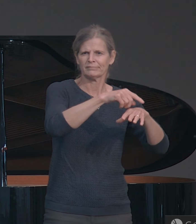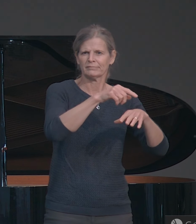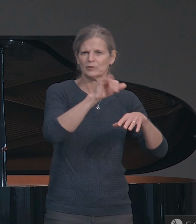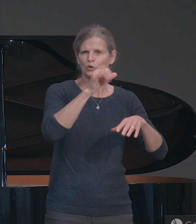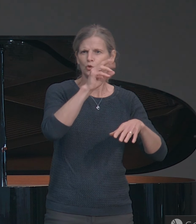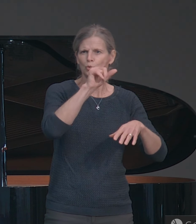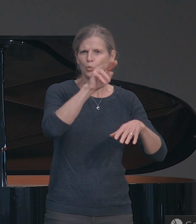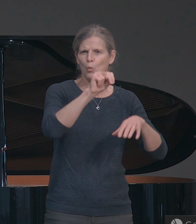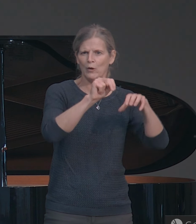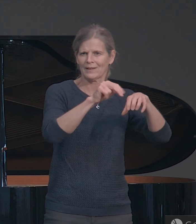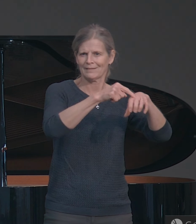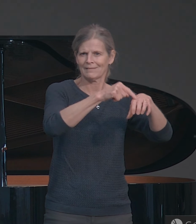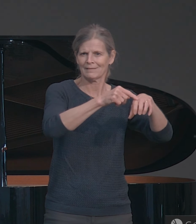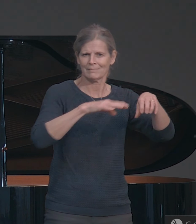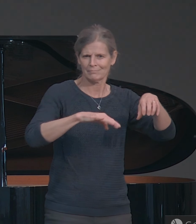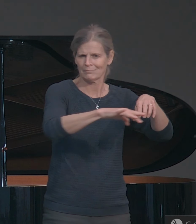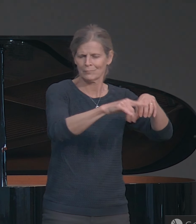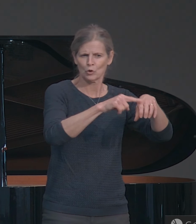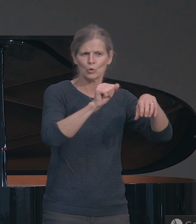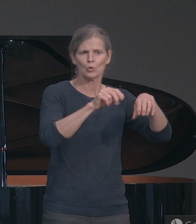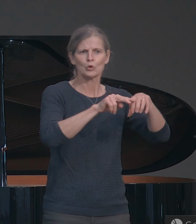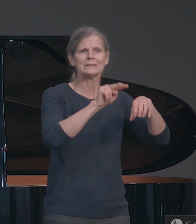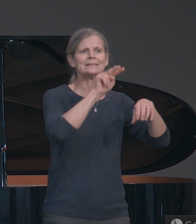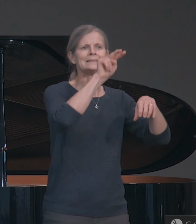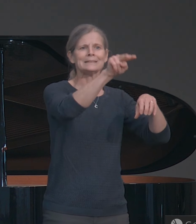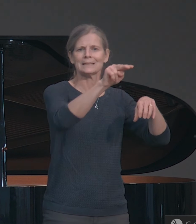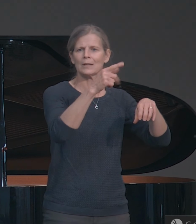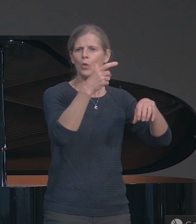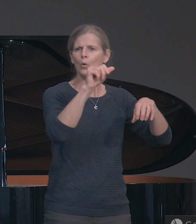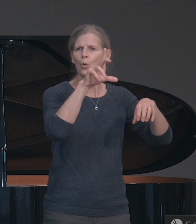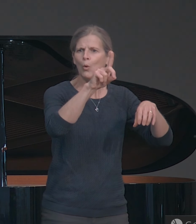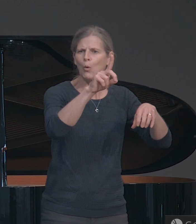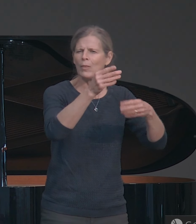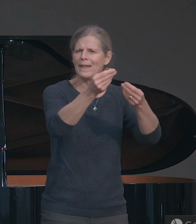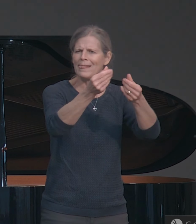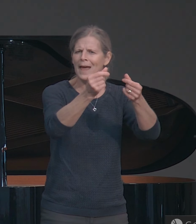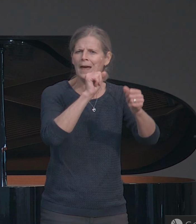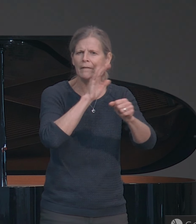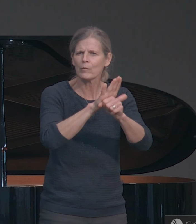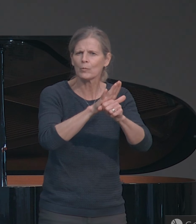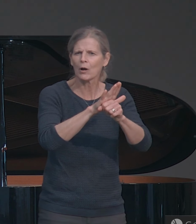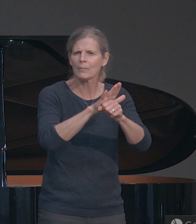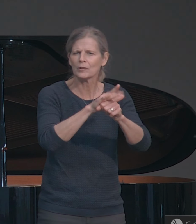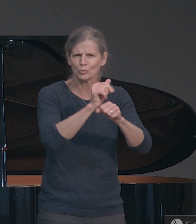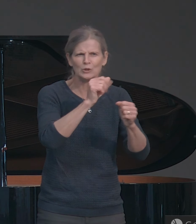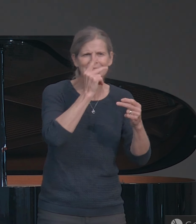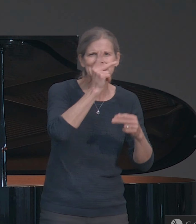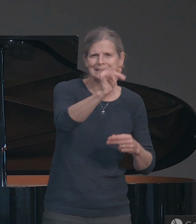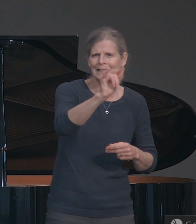could see the goal, the land of promise.